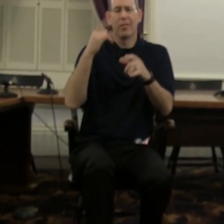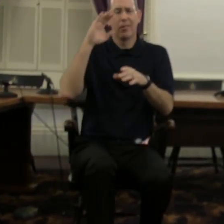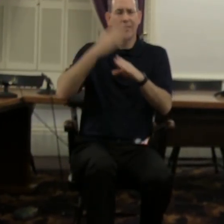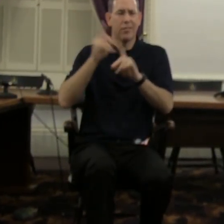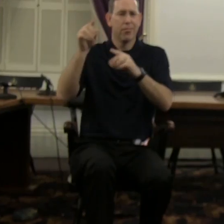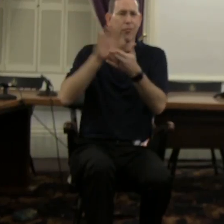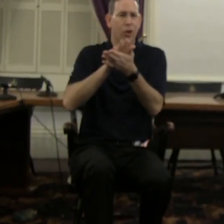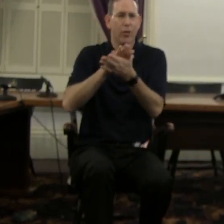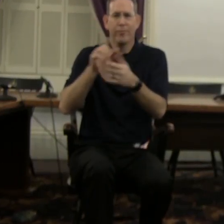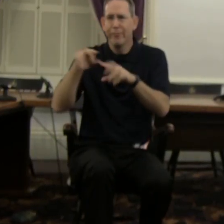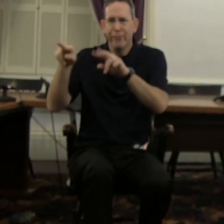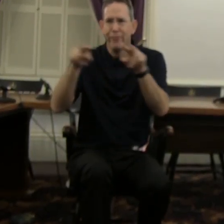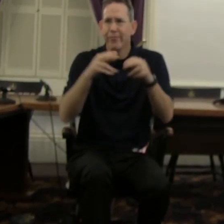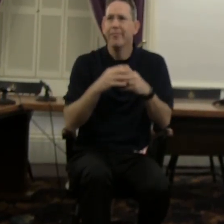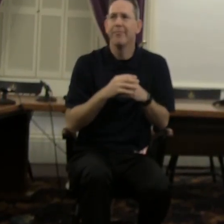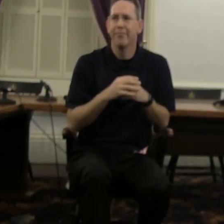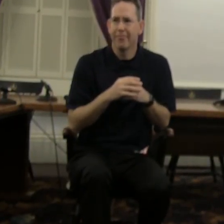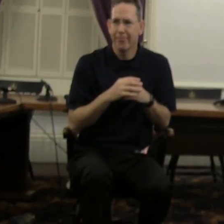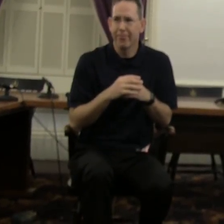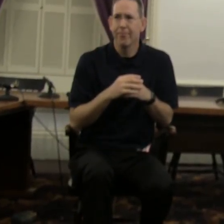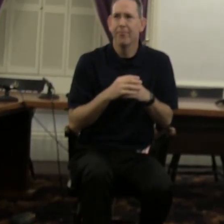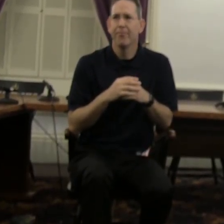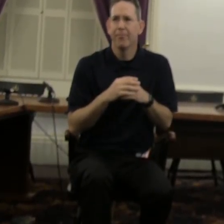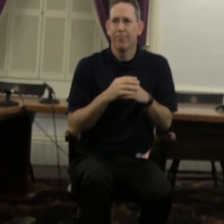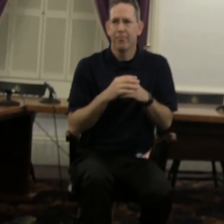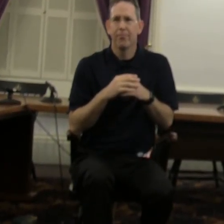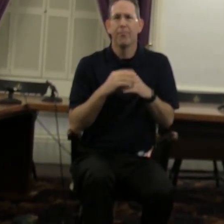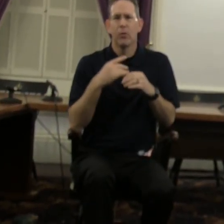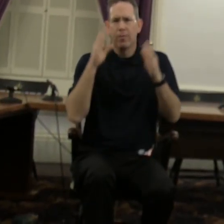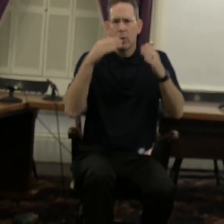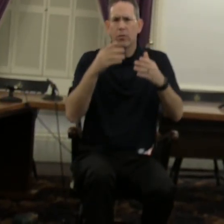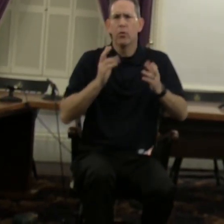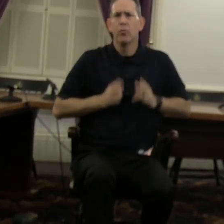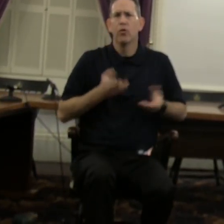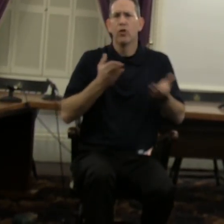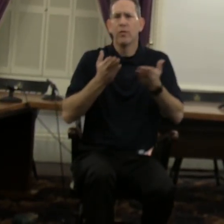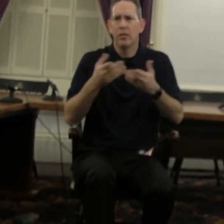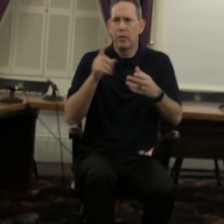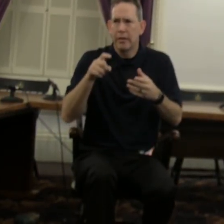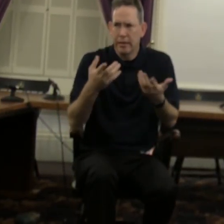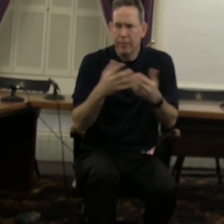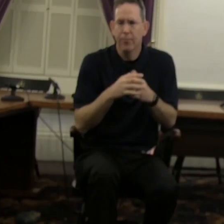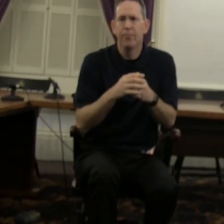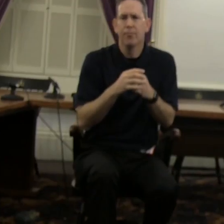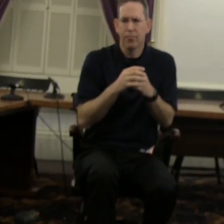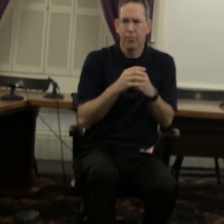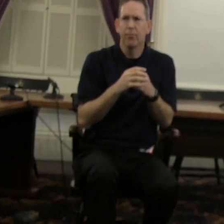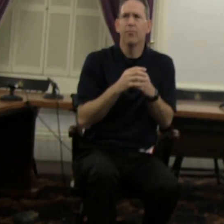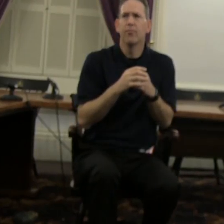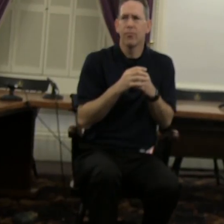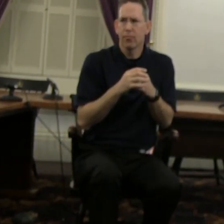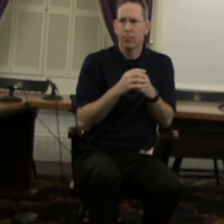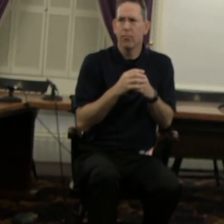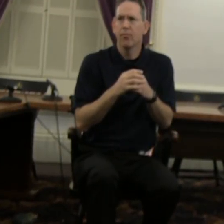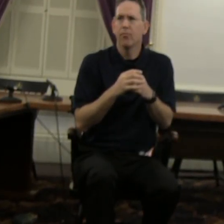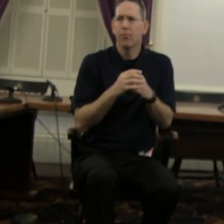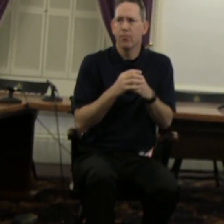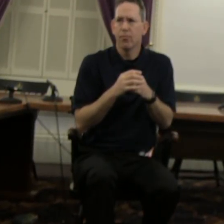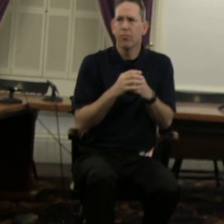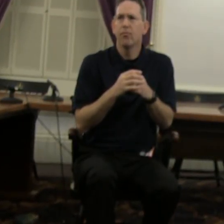break, she said, "I'm so sorry on so many levels not to be present for Disability Awareness Day. Given my background